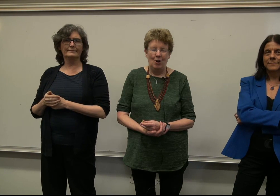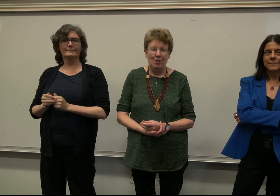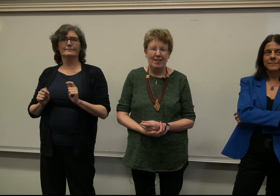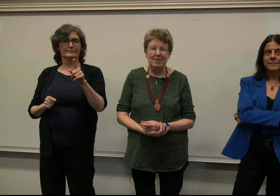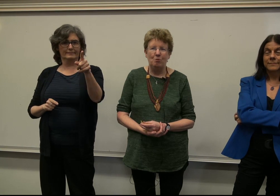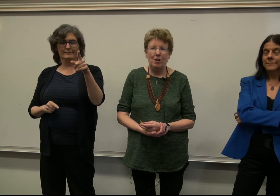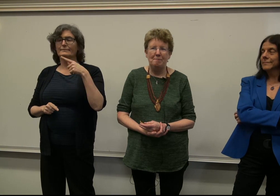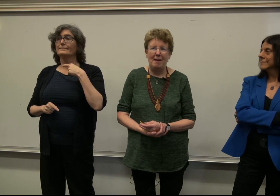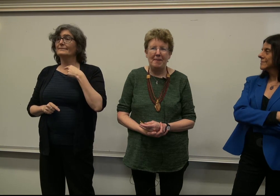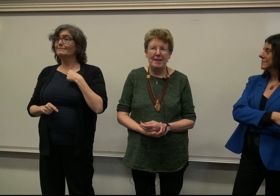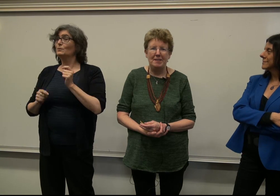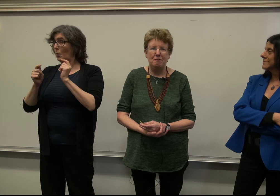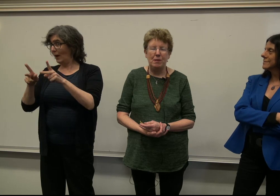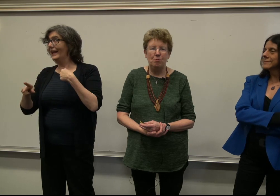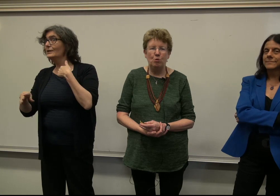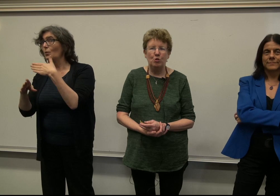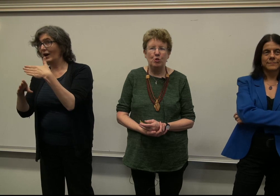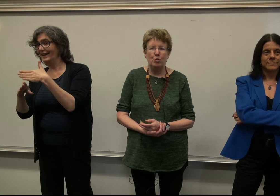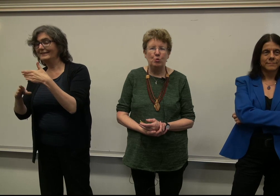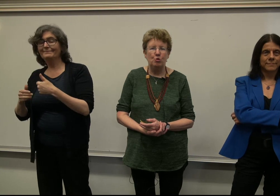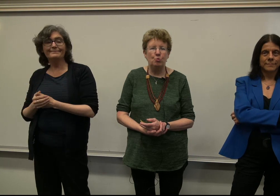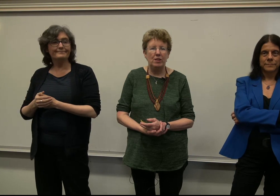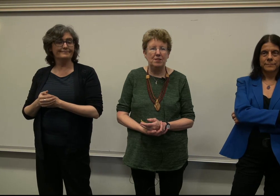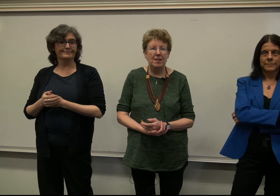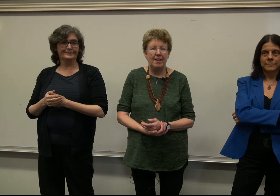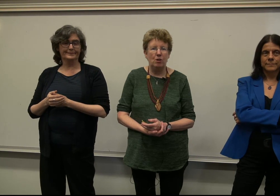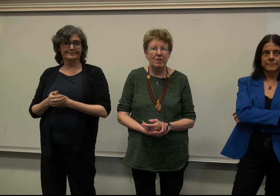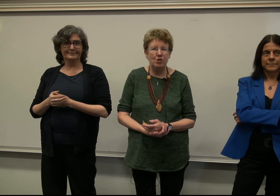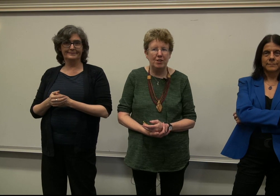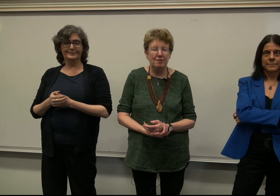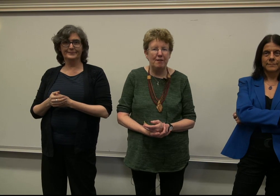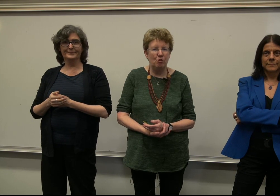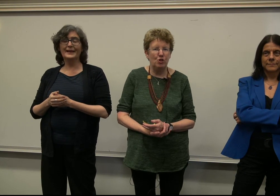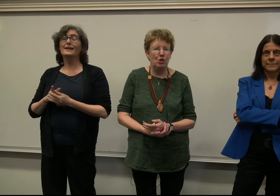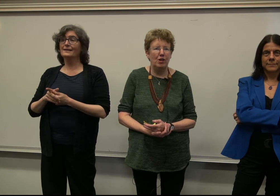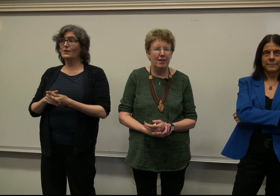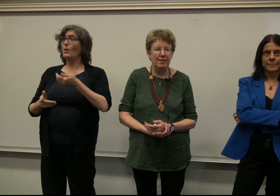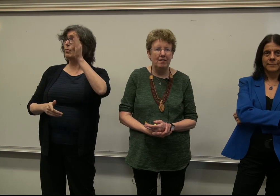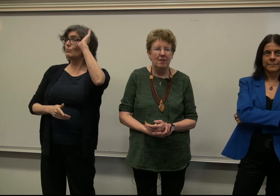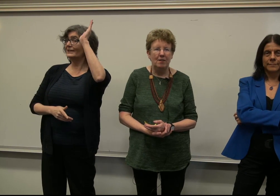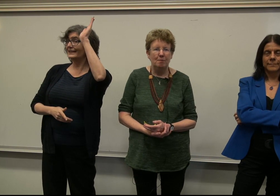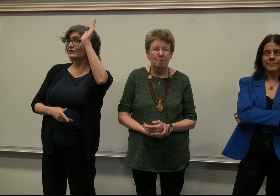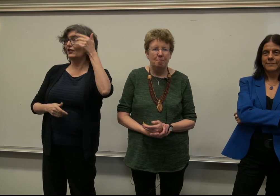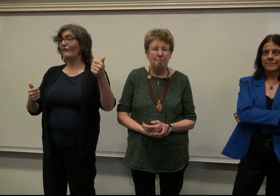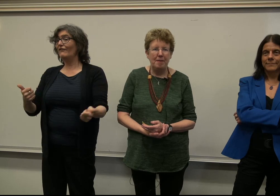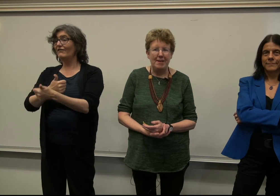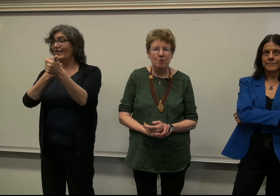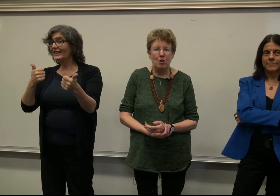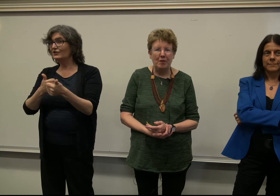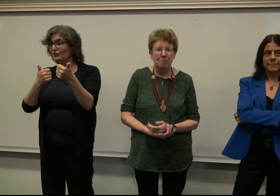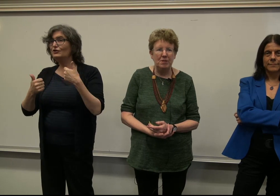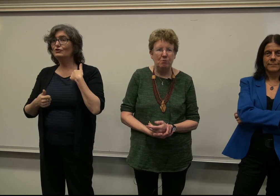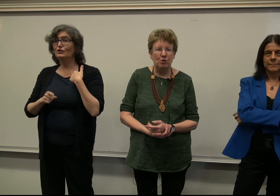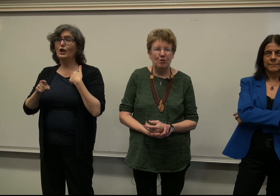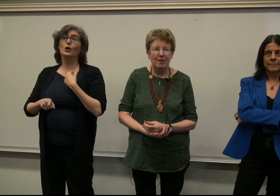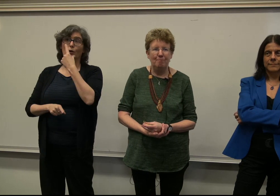Okay. Okay, so at the end, if people want to tweet their questions, if they're watching online, Ben, who's on